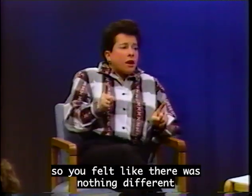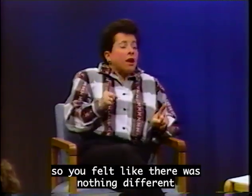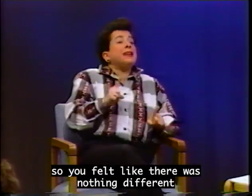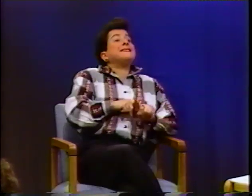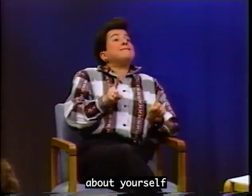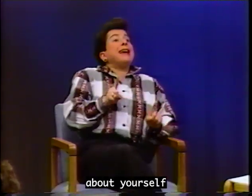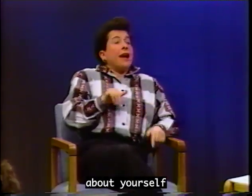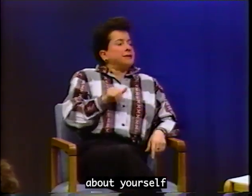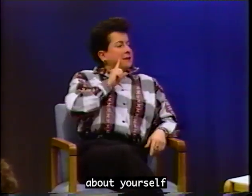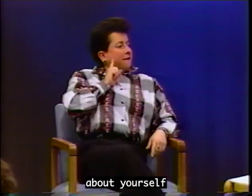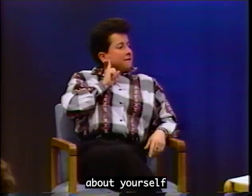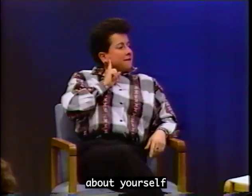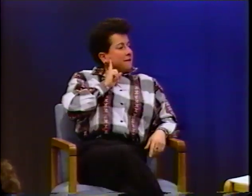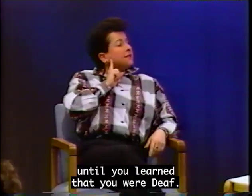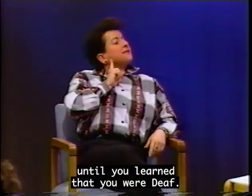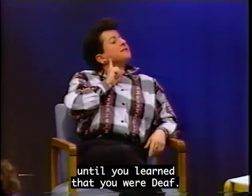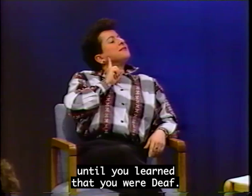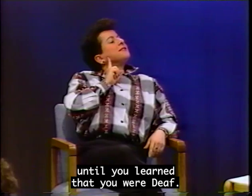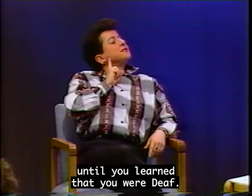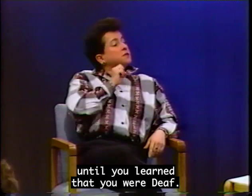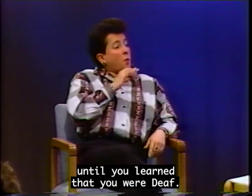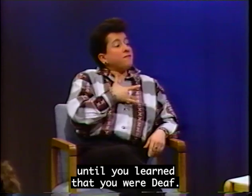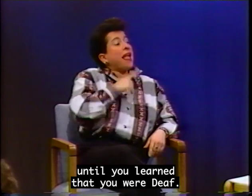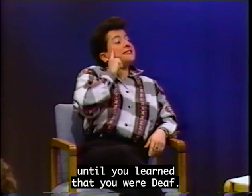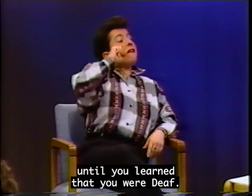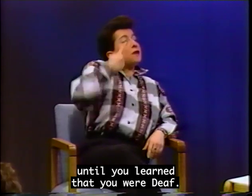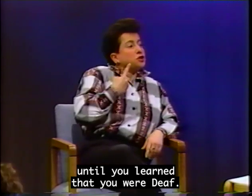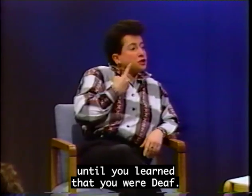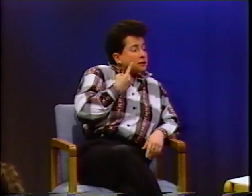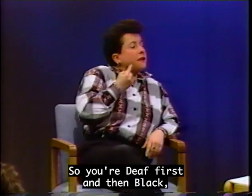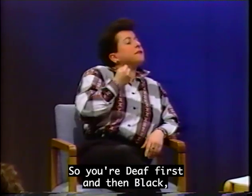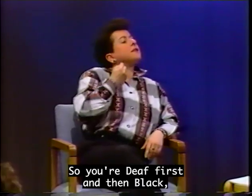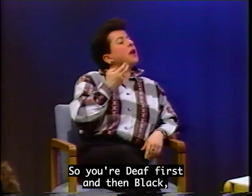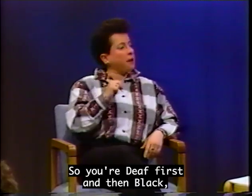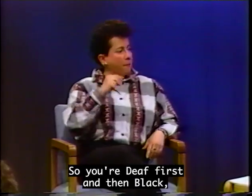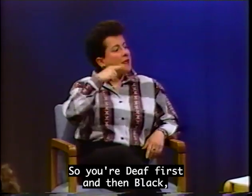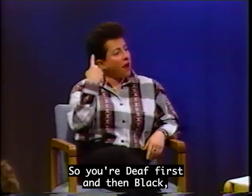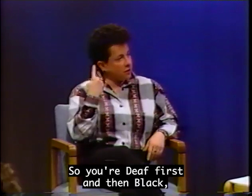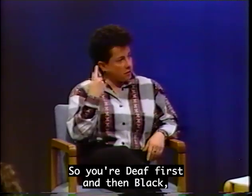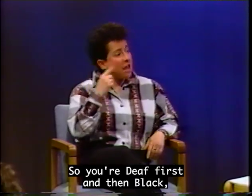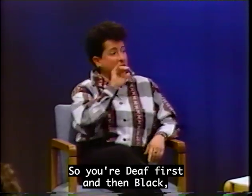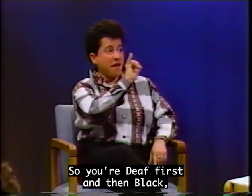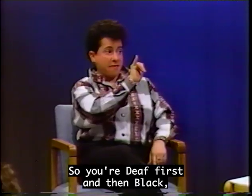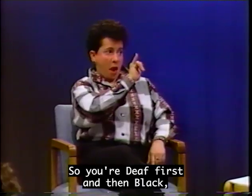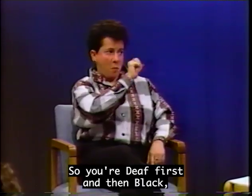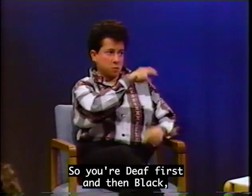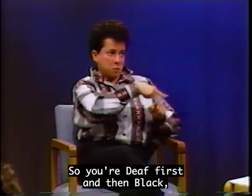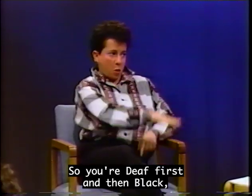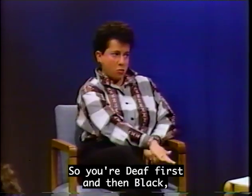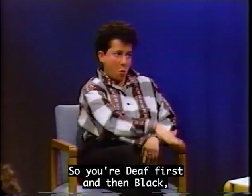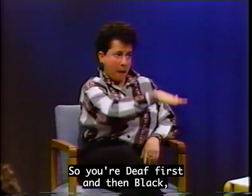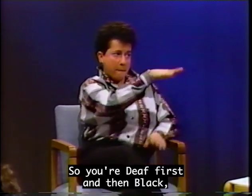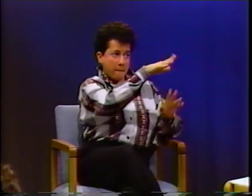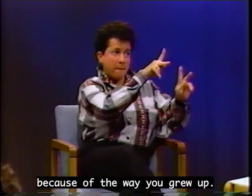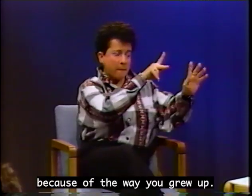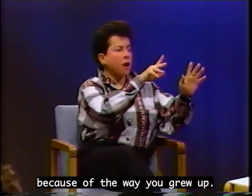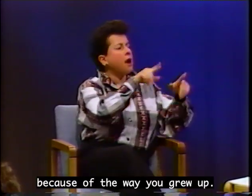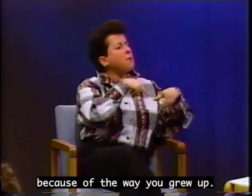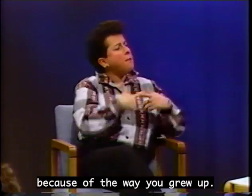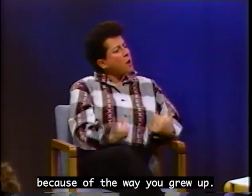was nothing different about yourself until you learned that you were deaf. So you're deaf first and then black because of the way you grew